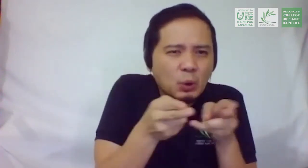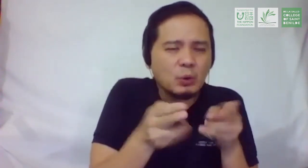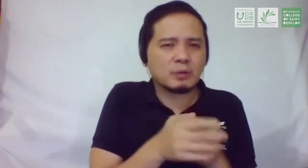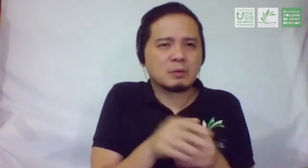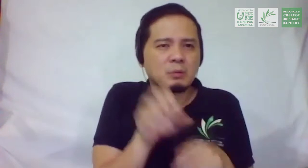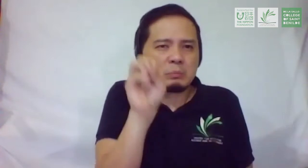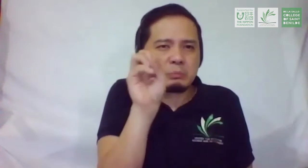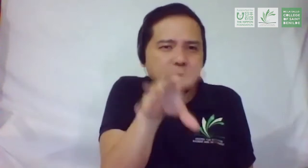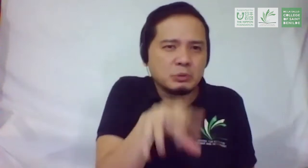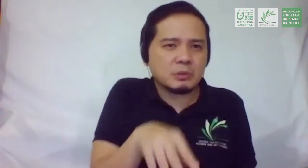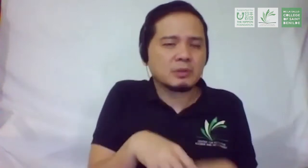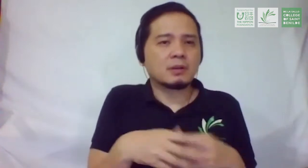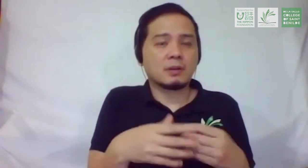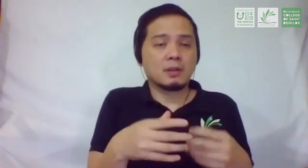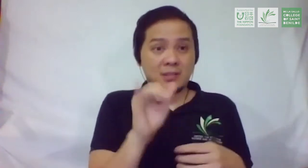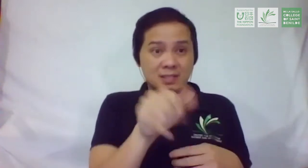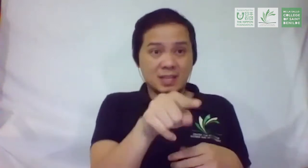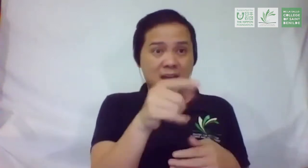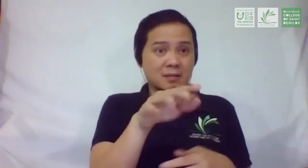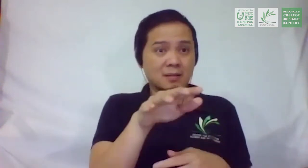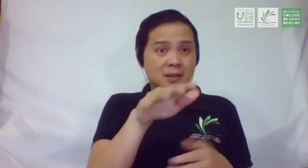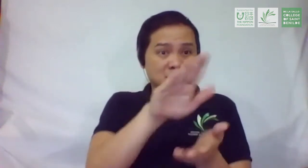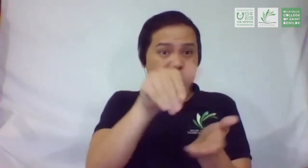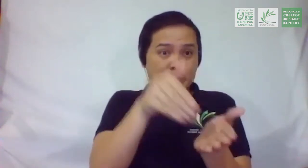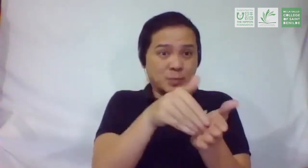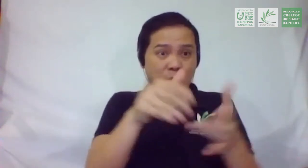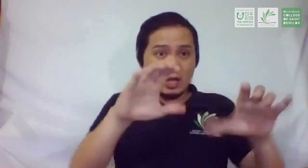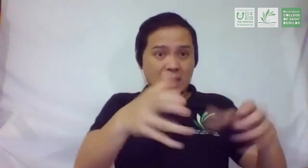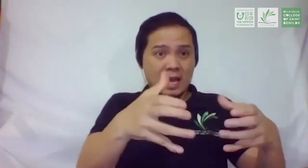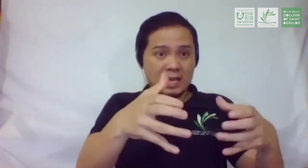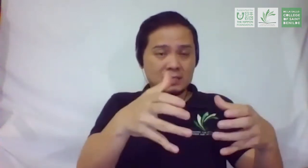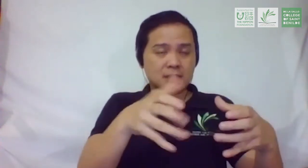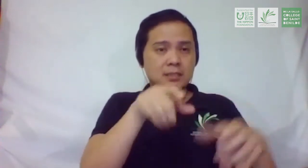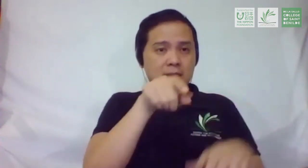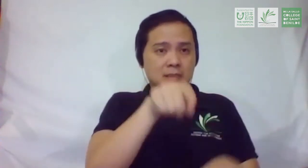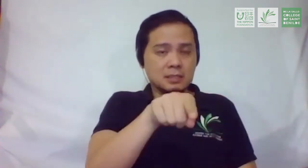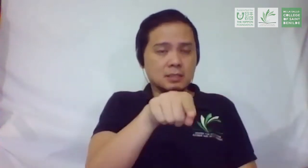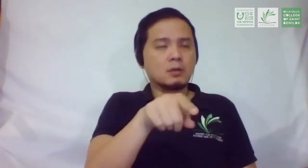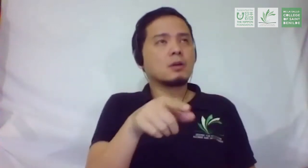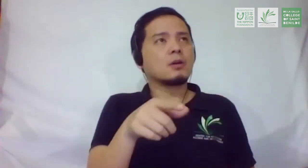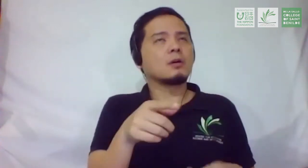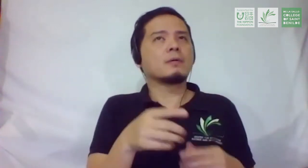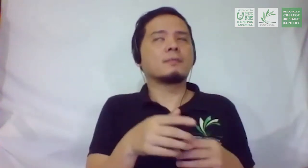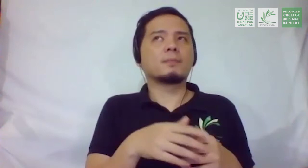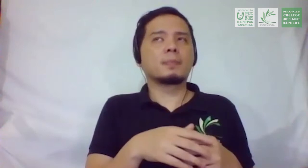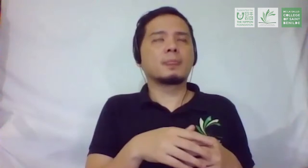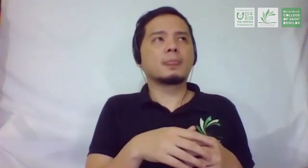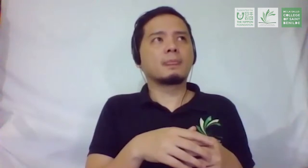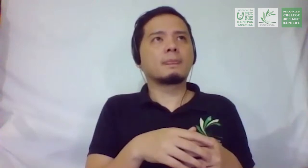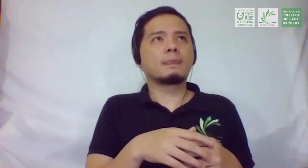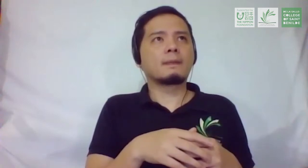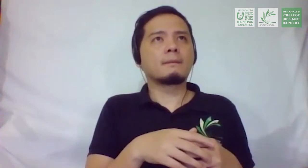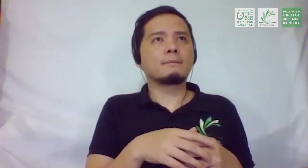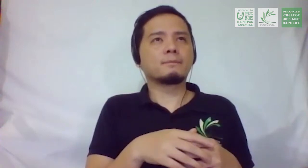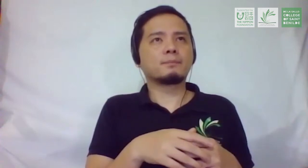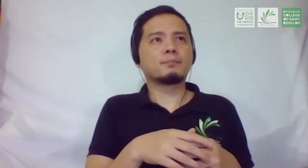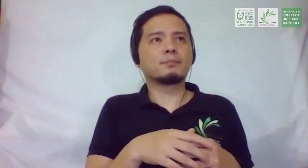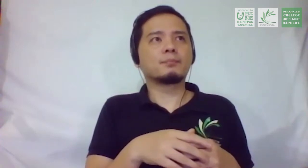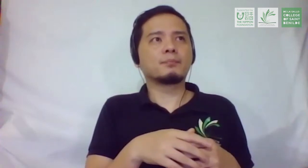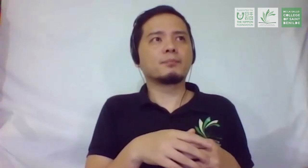So in an intermediate class, what you want to do is focus on making the information